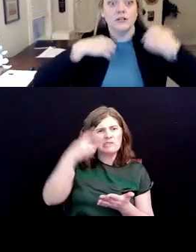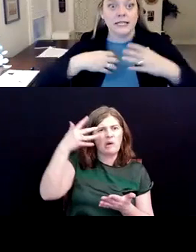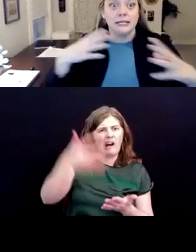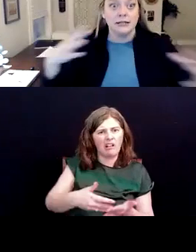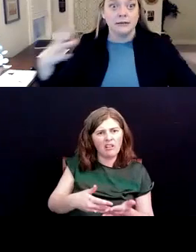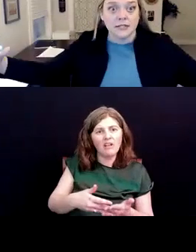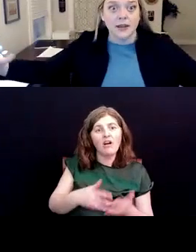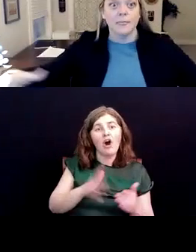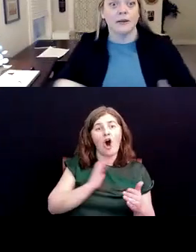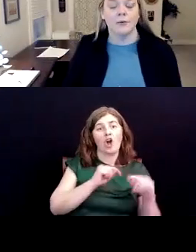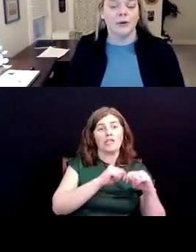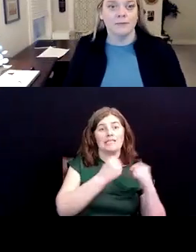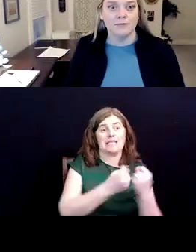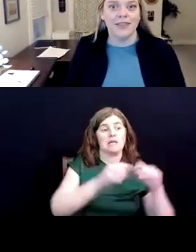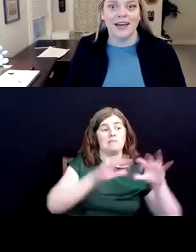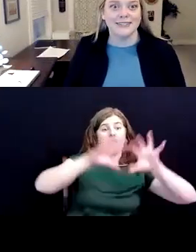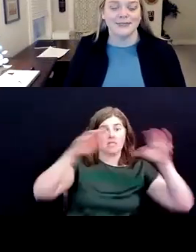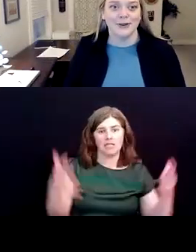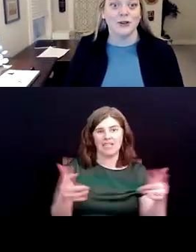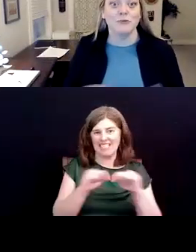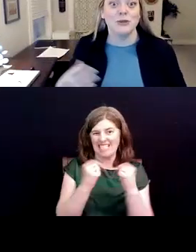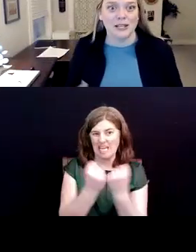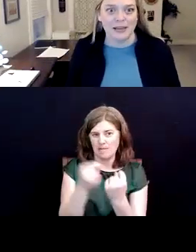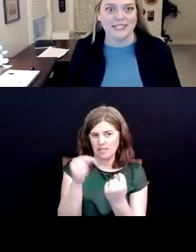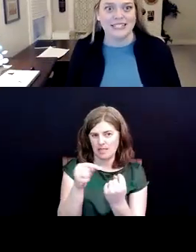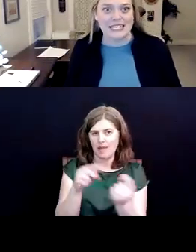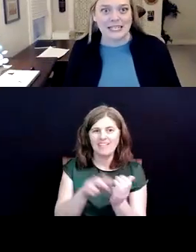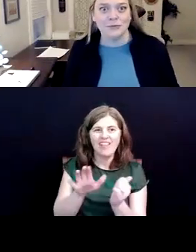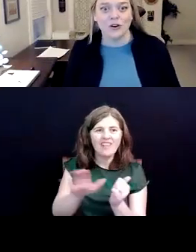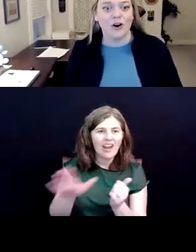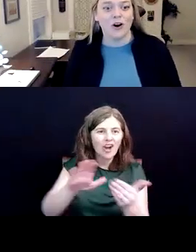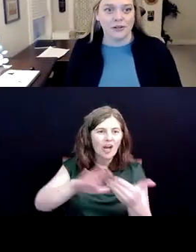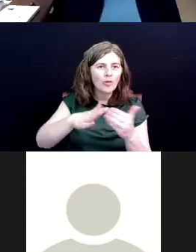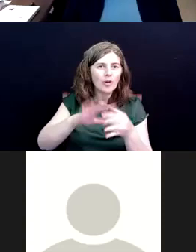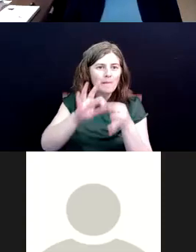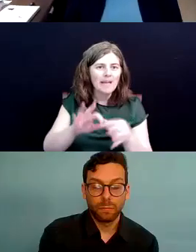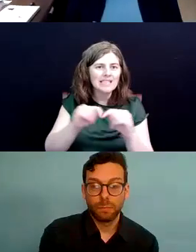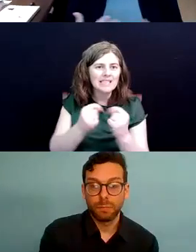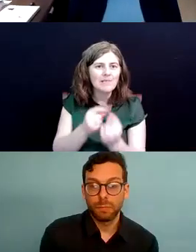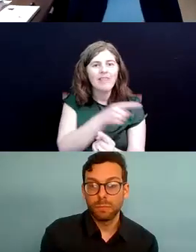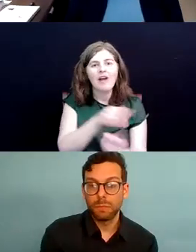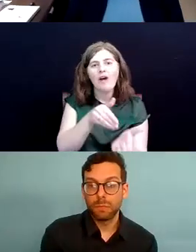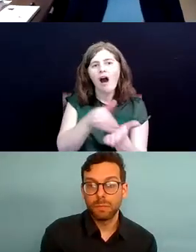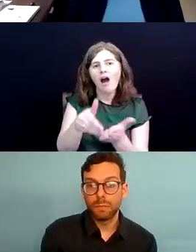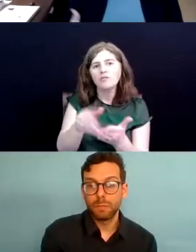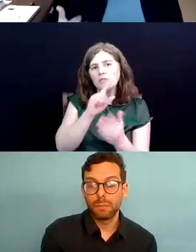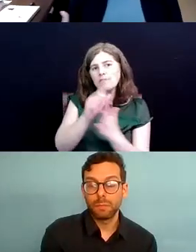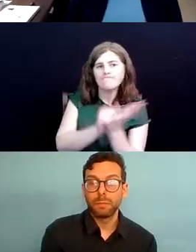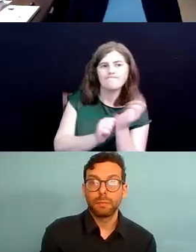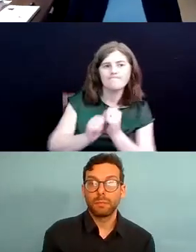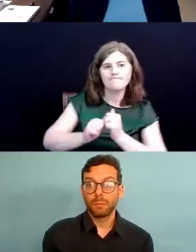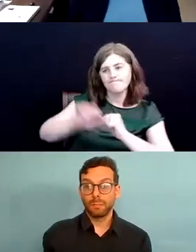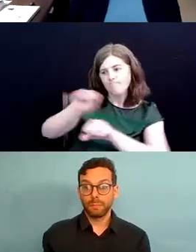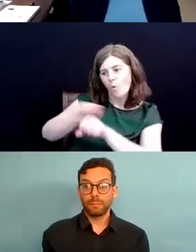our teams, and what I mean by that is their community-based teams are often really the boots on the ground that are working